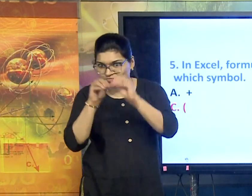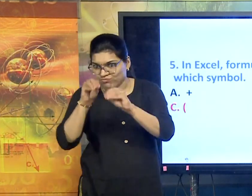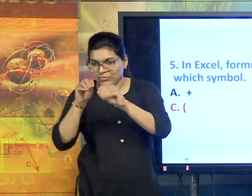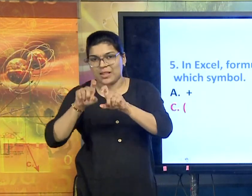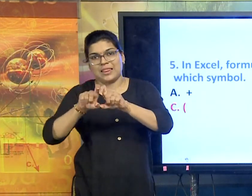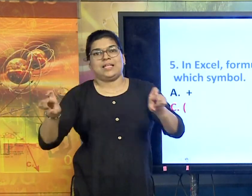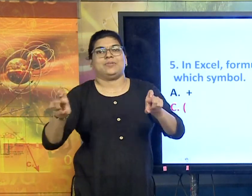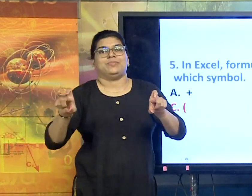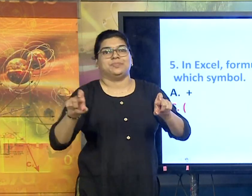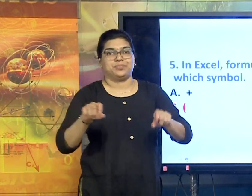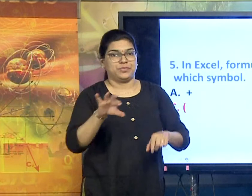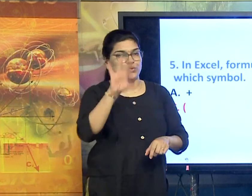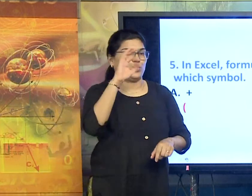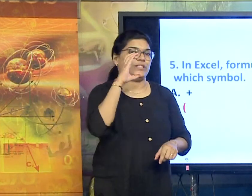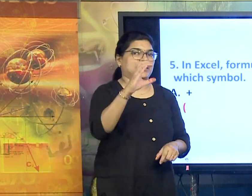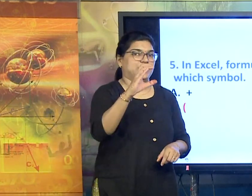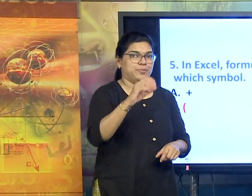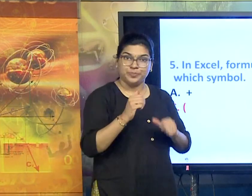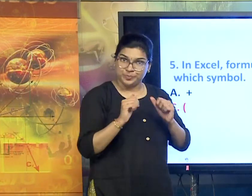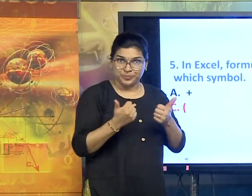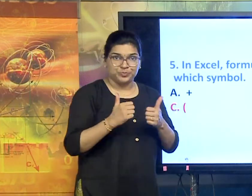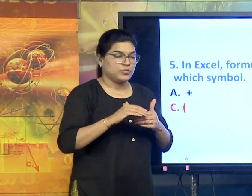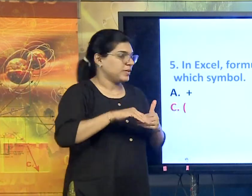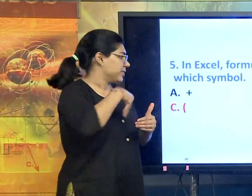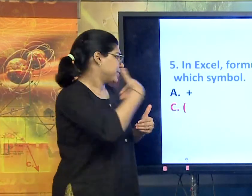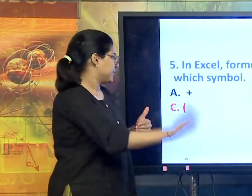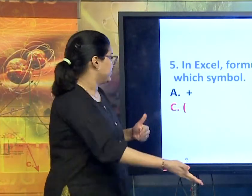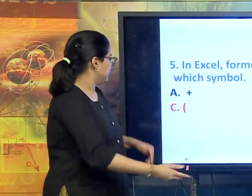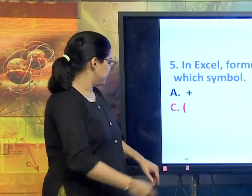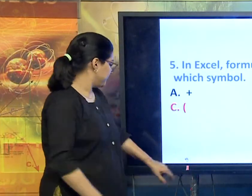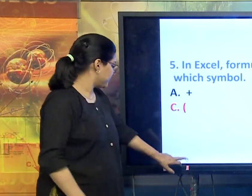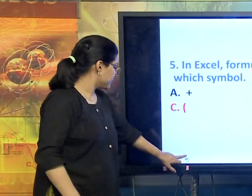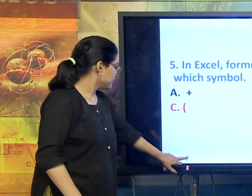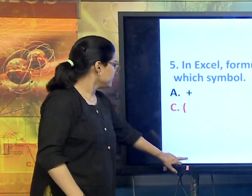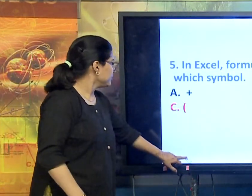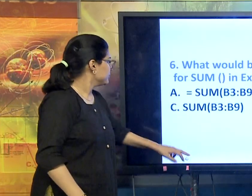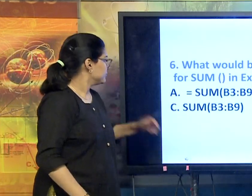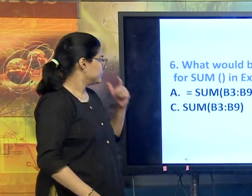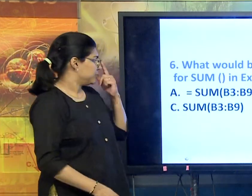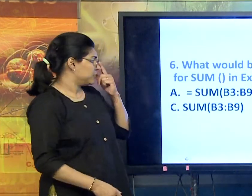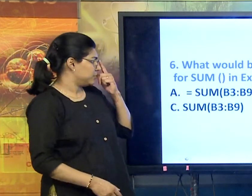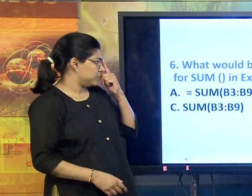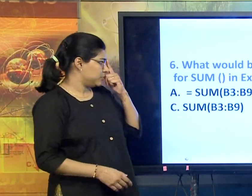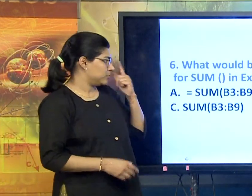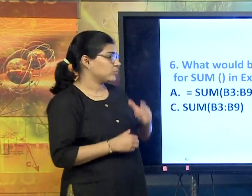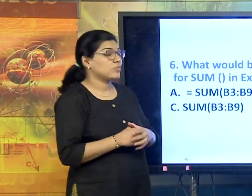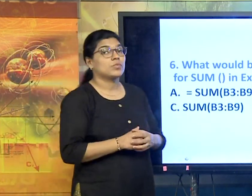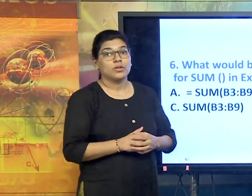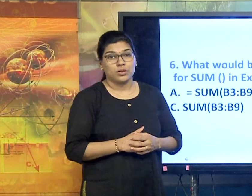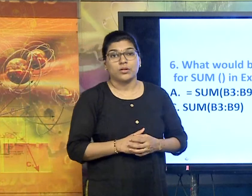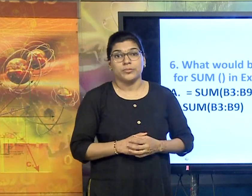any symbol there. So there is a proper way. We need to put a particular symbol.